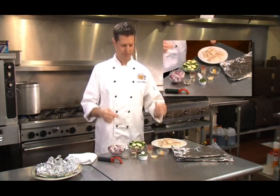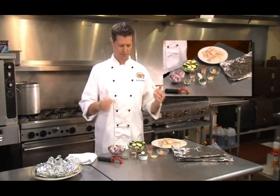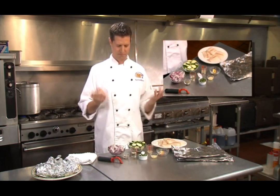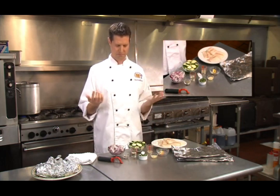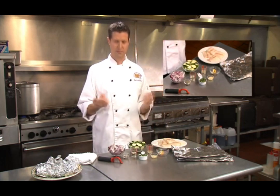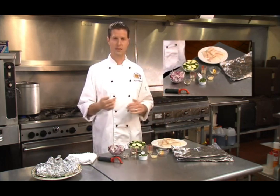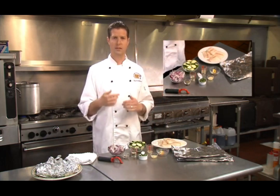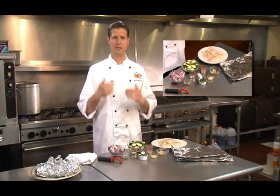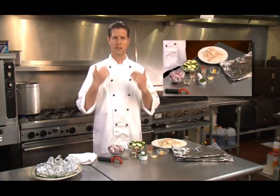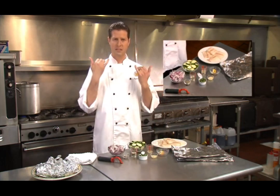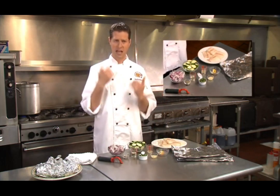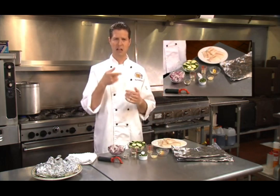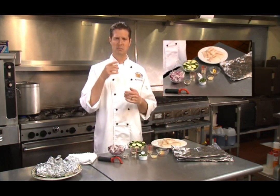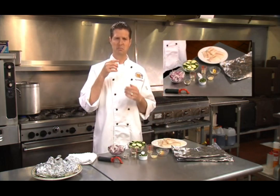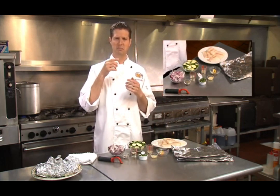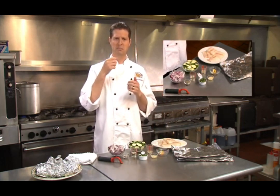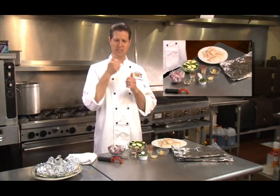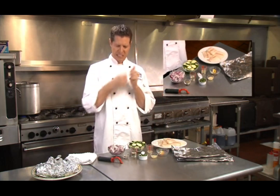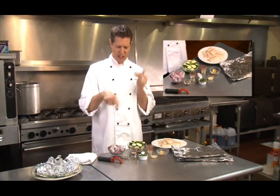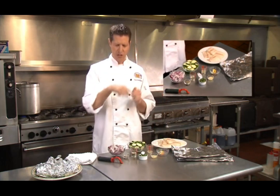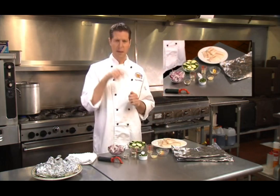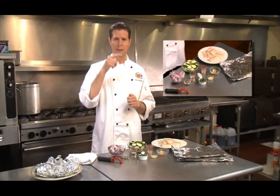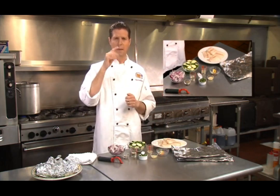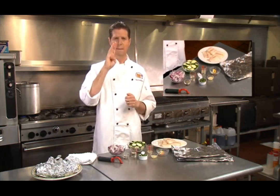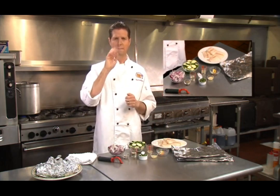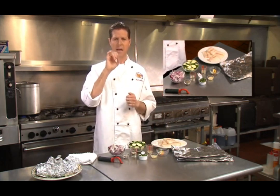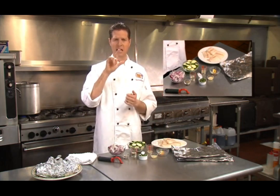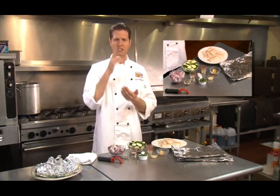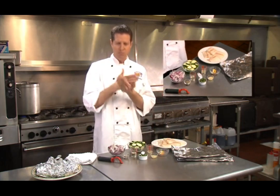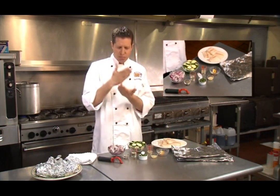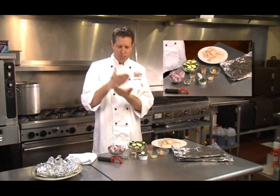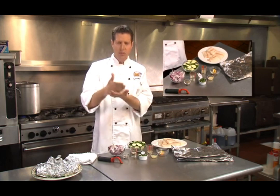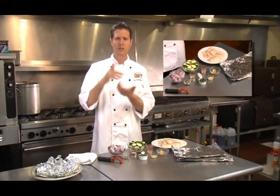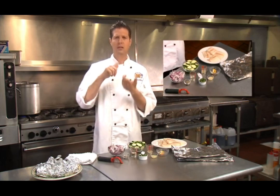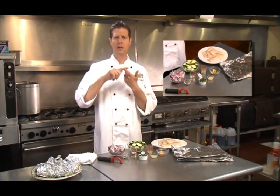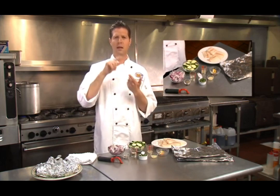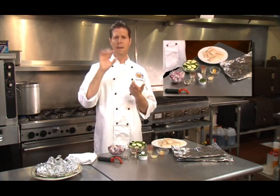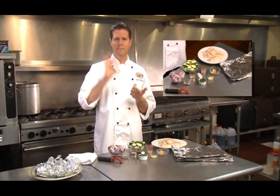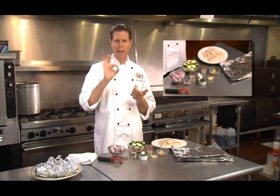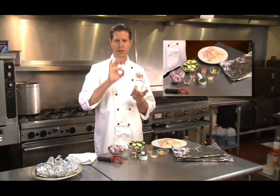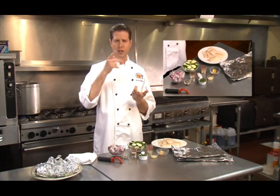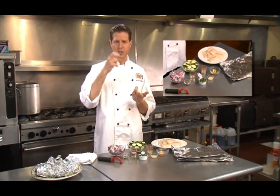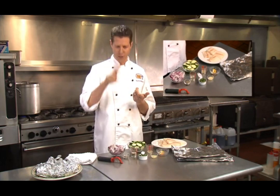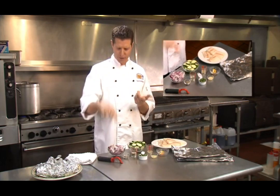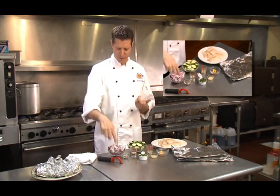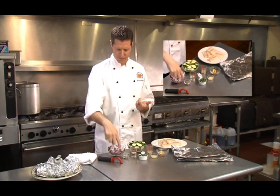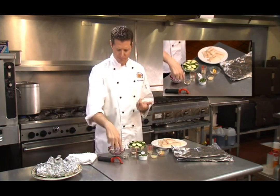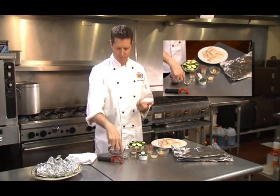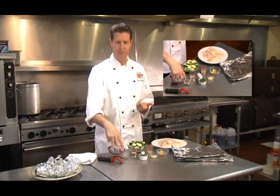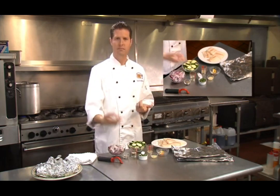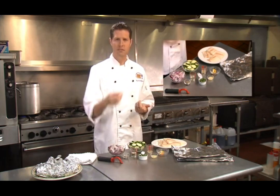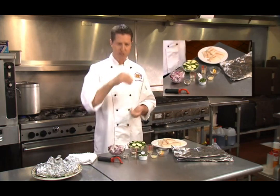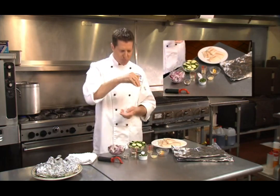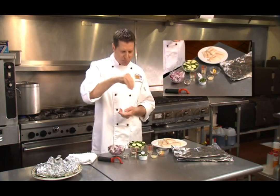Chop the basil and sprinkle it on the fish with ground pepper.